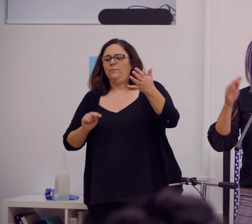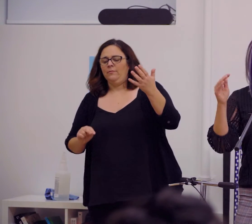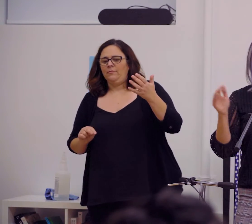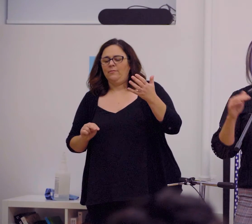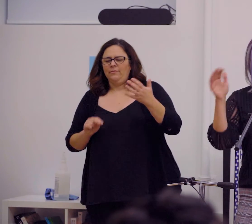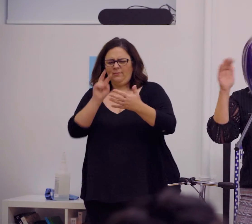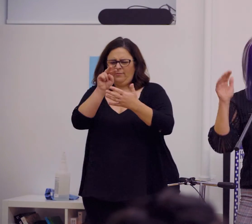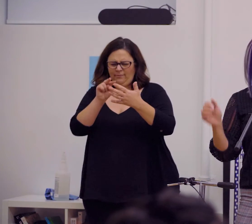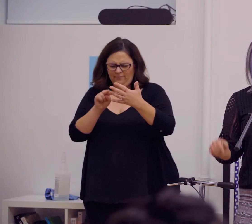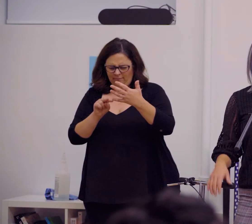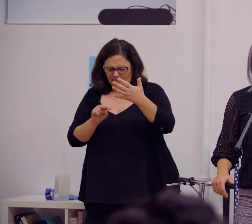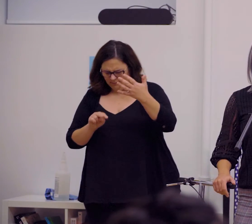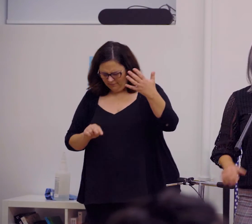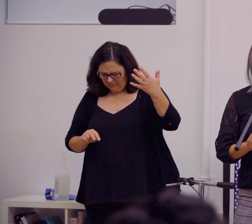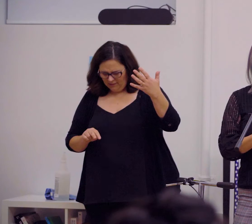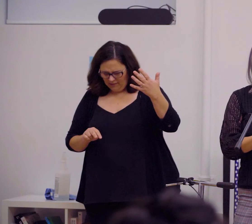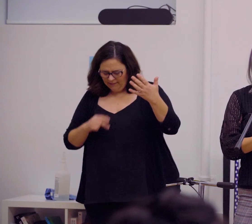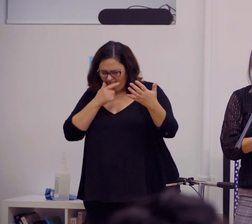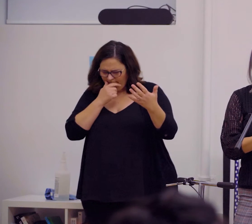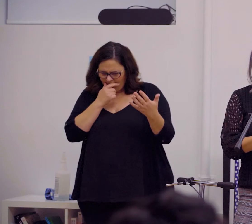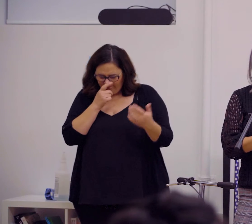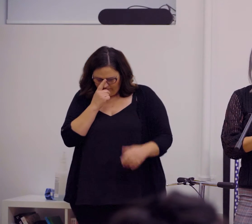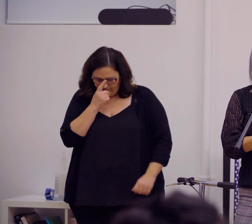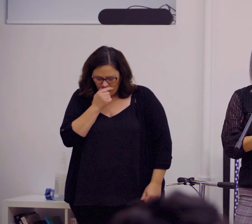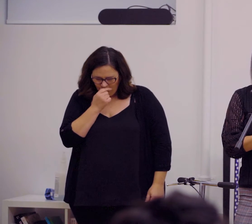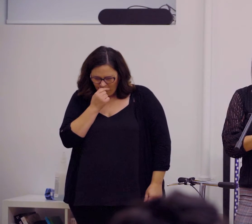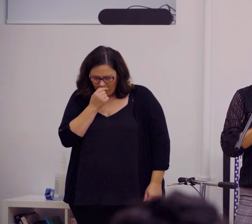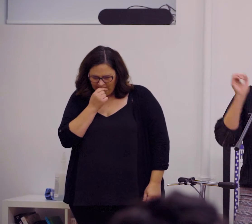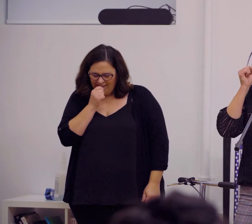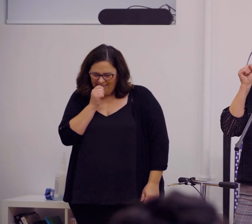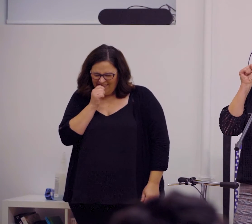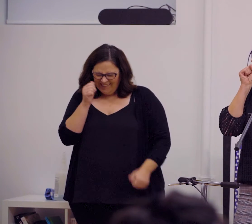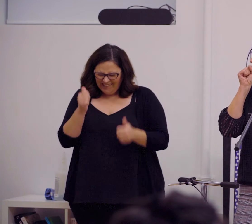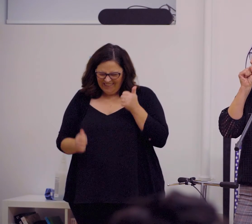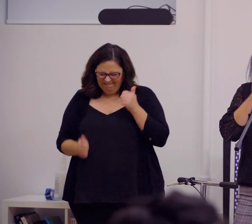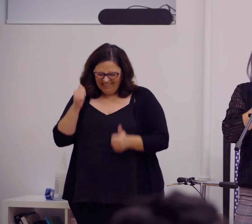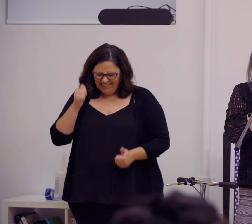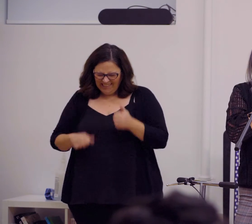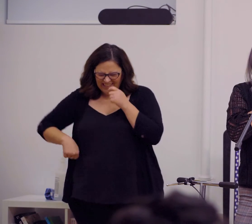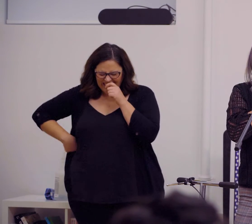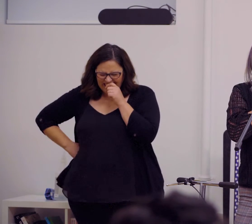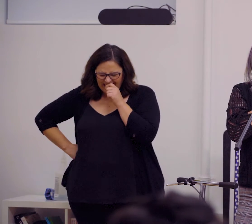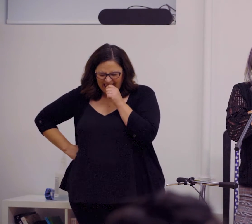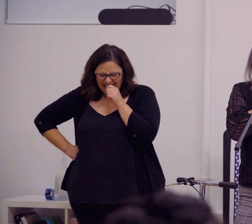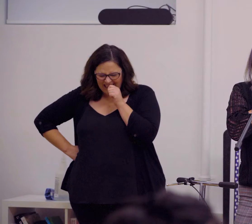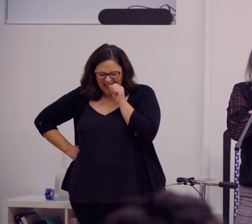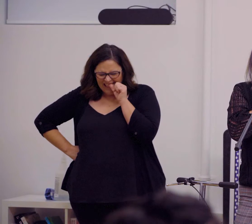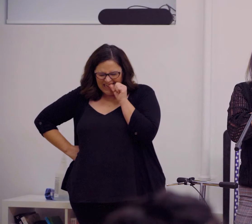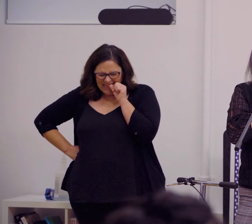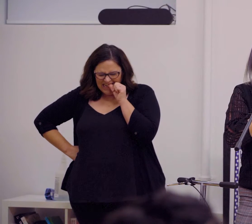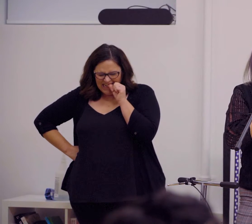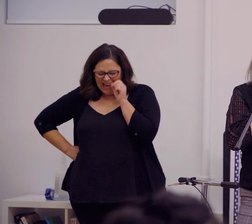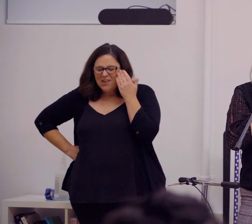And then I went through and finished off the list, and I got to the end, and I'm like, dang, what do I do now? It's like,